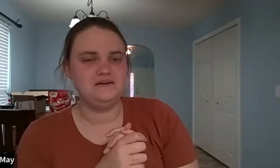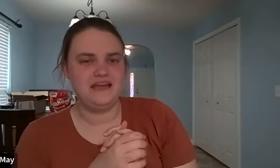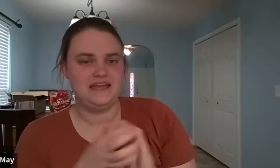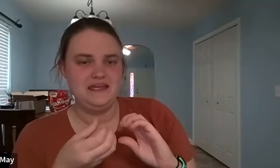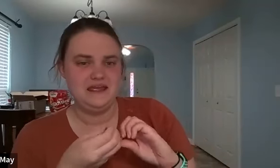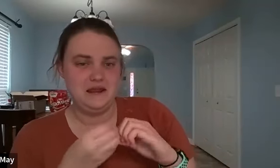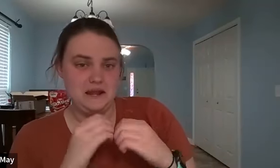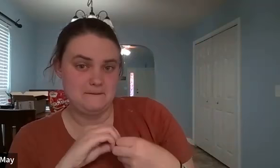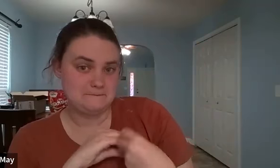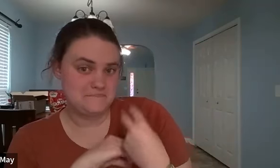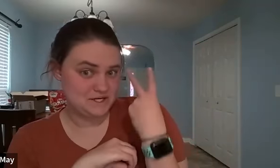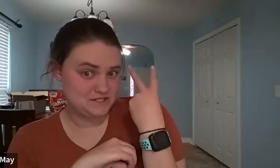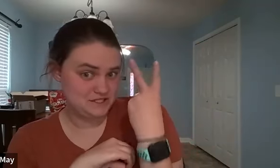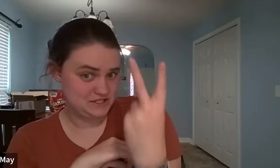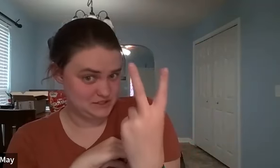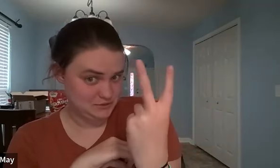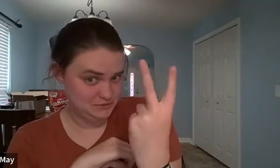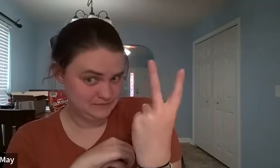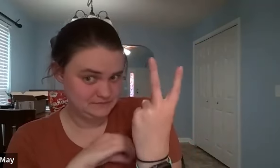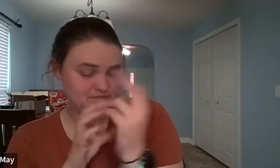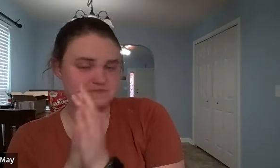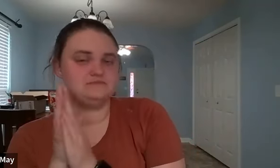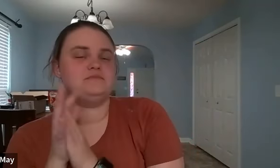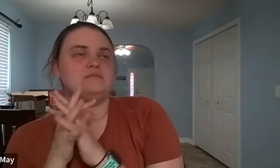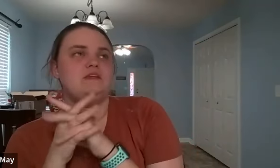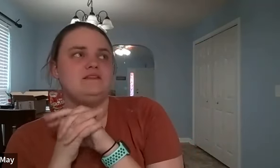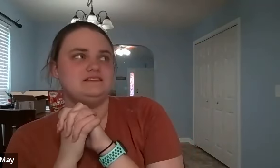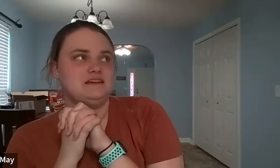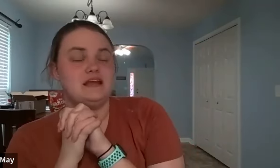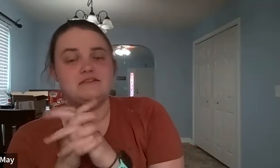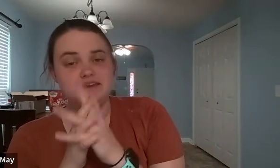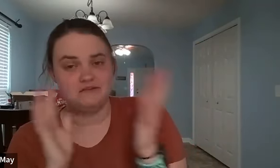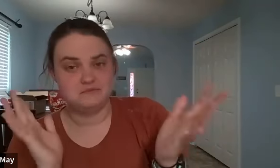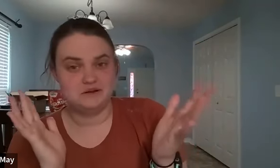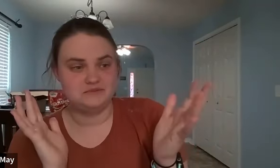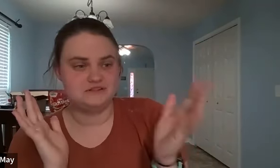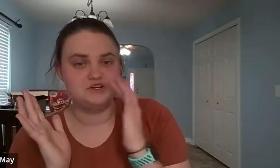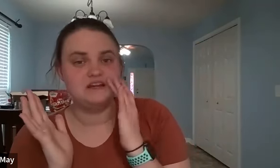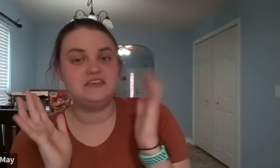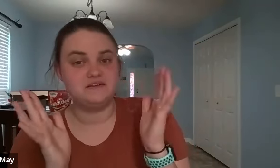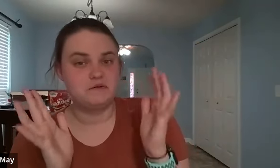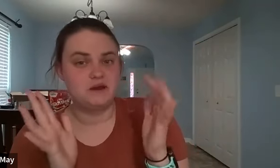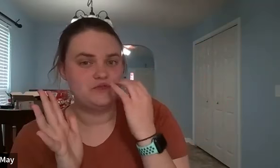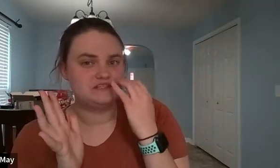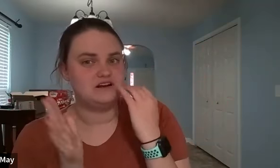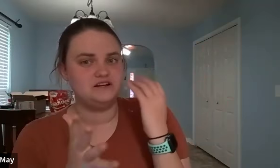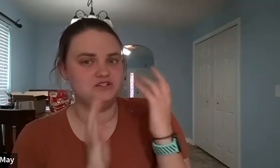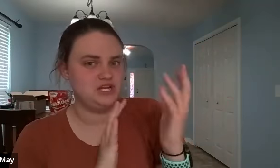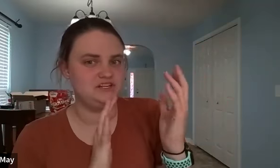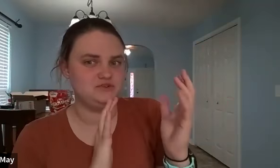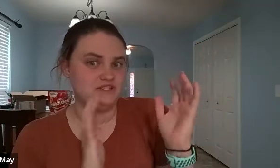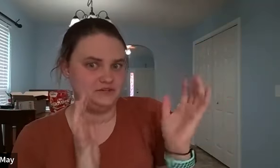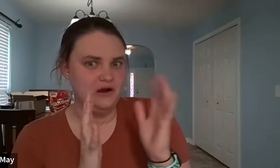Okay. Number 2. Let's see. I got to think of up numbers. I'm trying to think of a number that's not going to change or be too